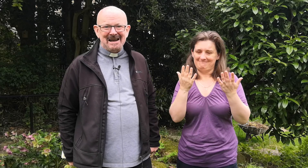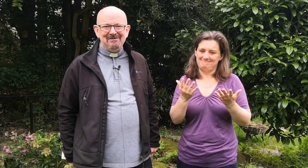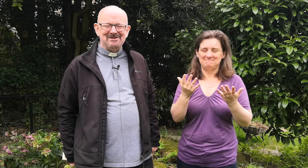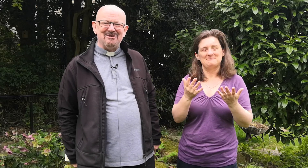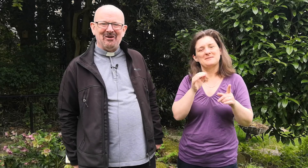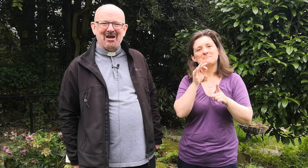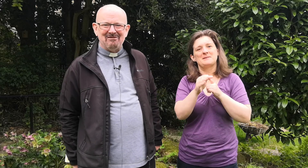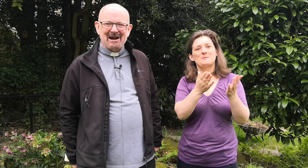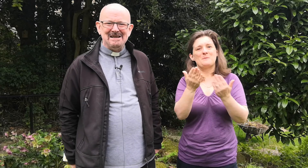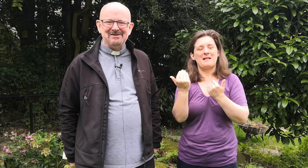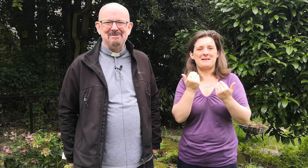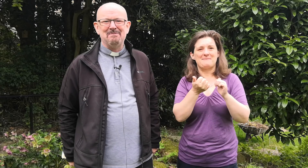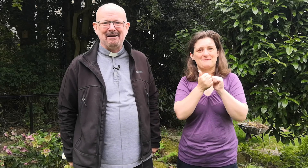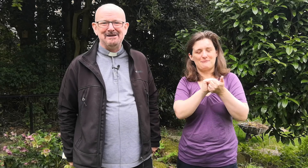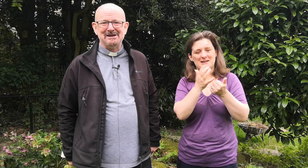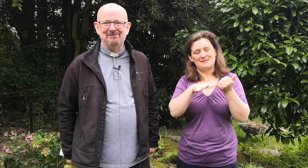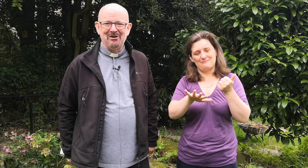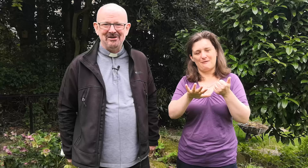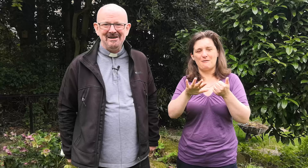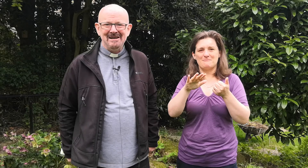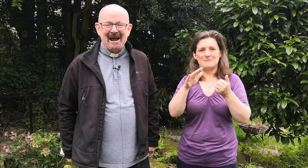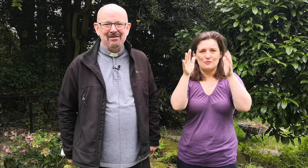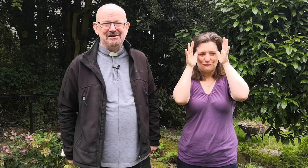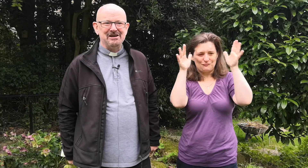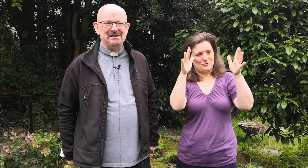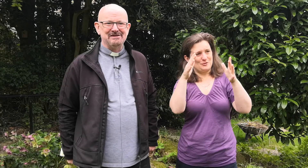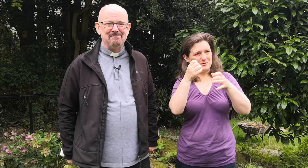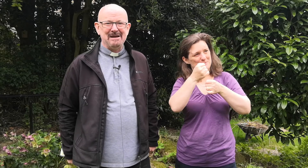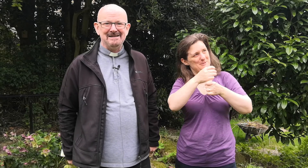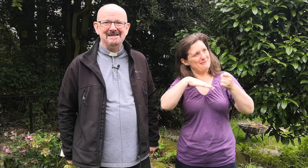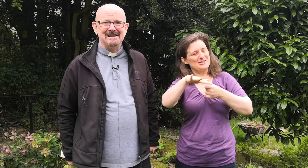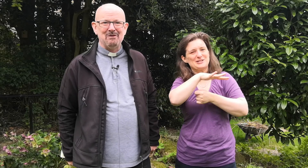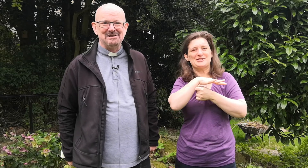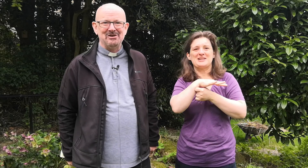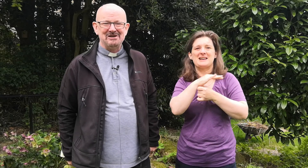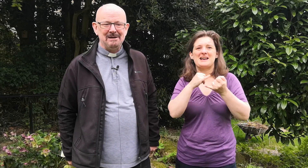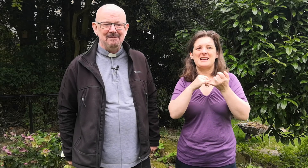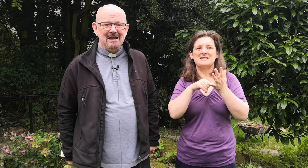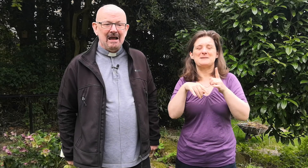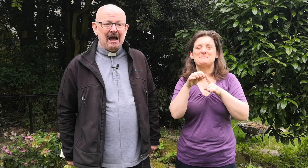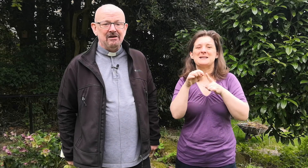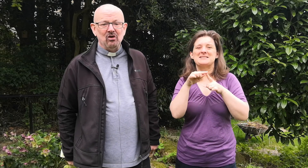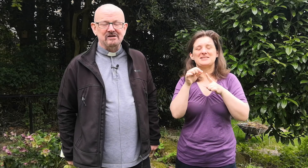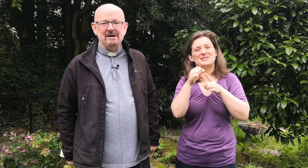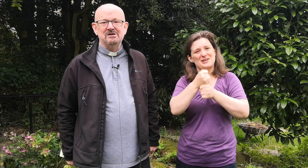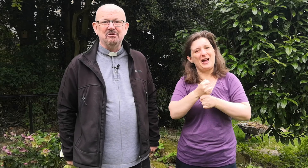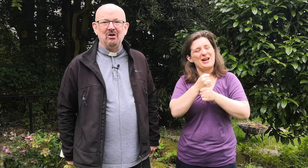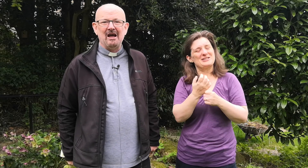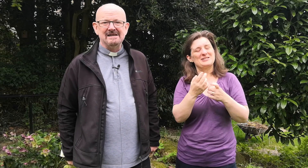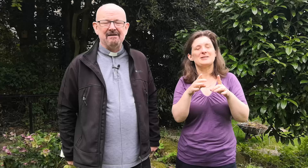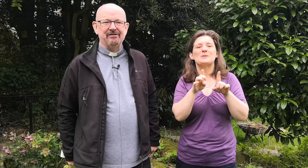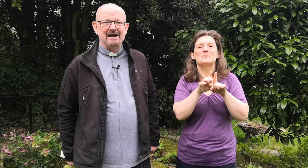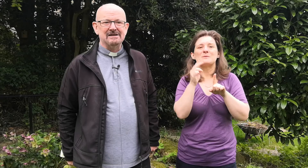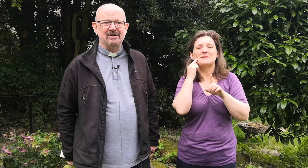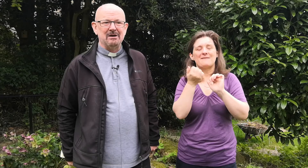welcome today to all our friends from the parish of Rawdon and the Church of St Peter's in West Yorkshire, and also to all